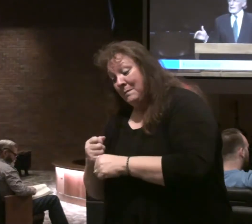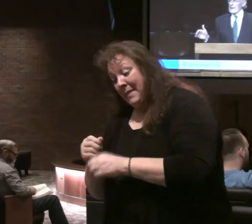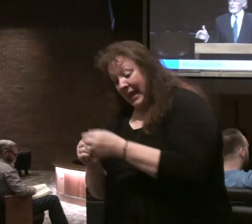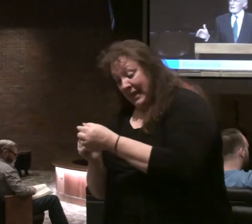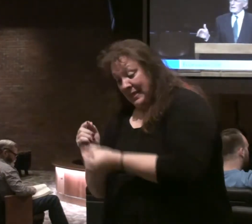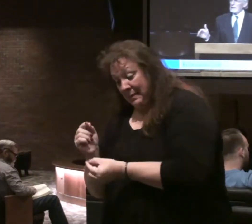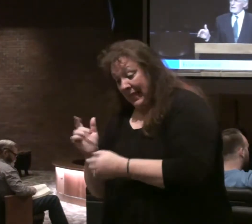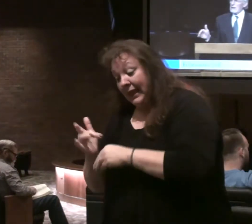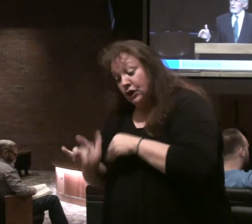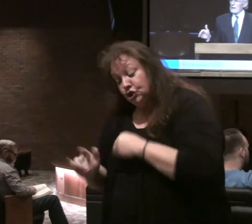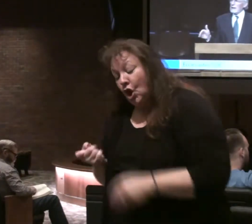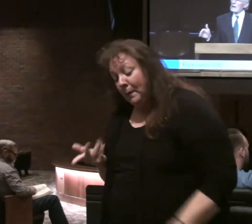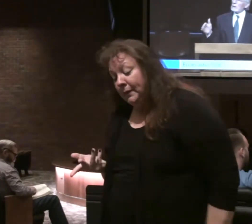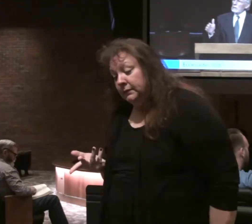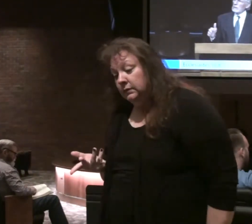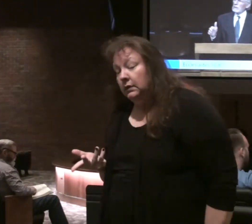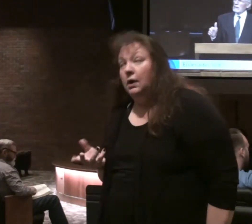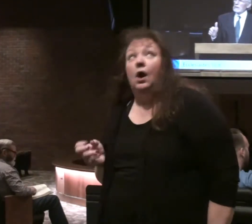the blade.